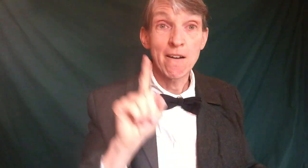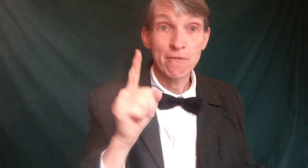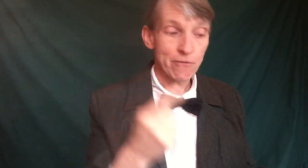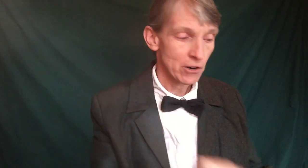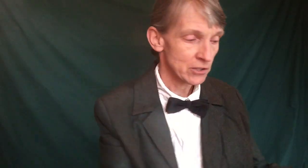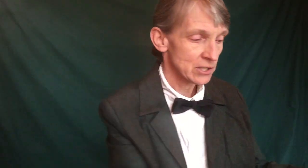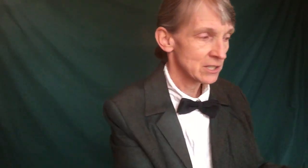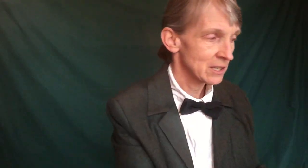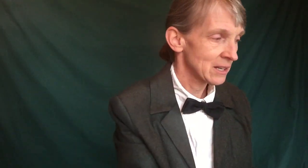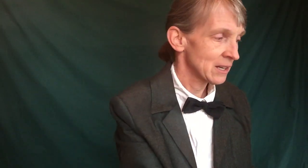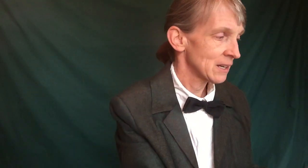First,